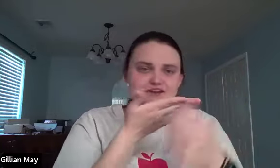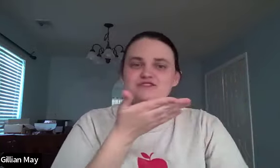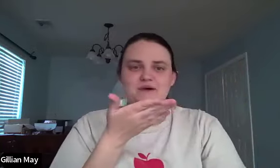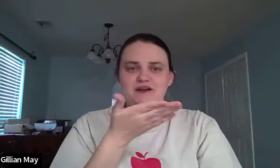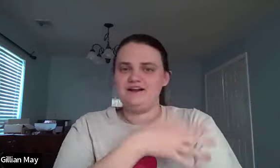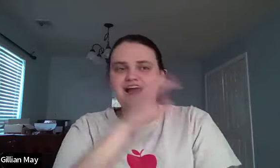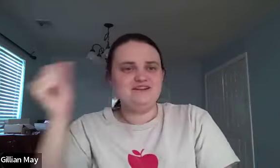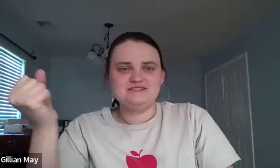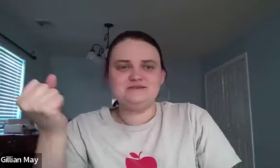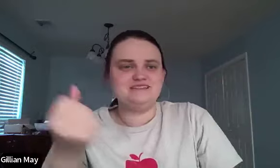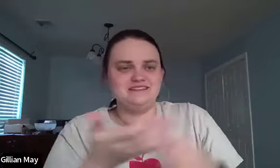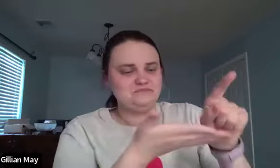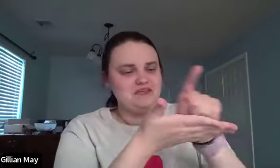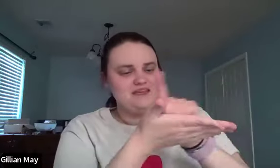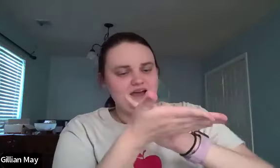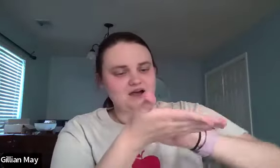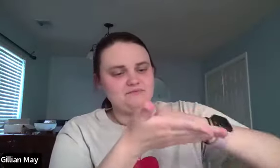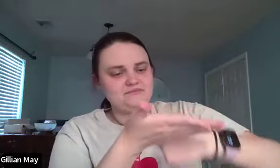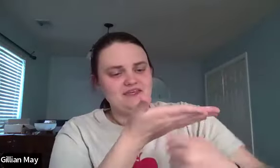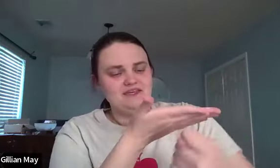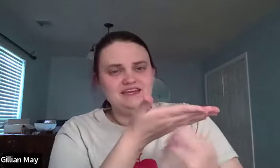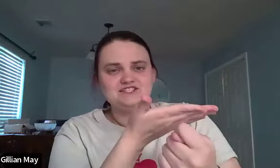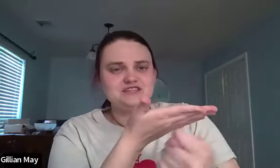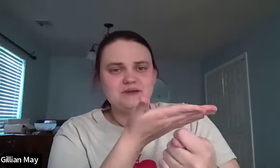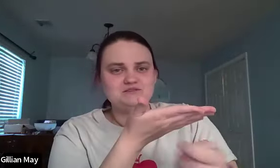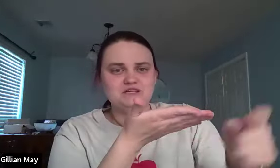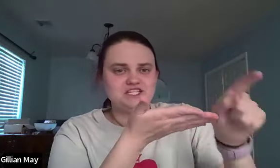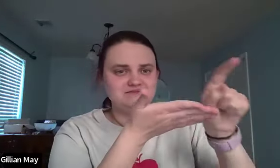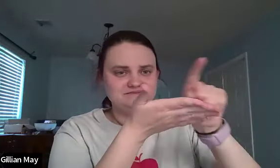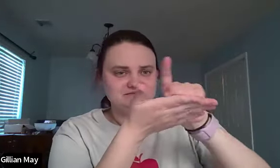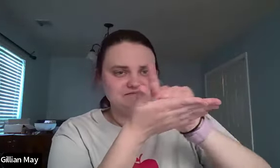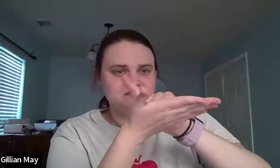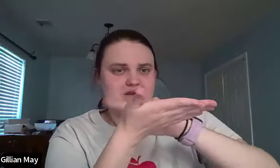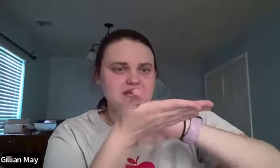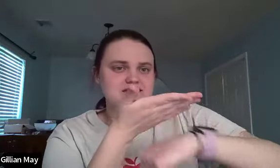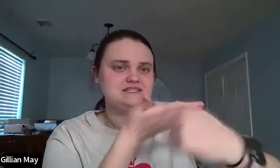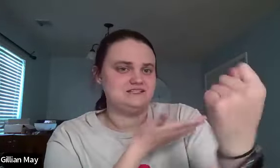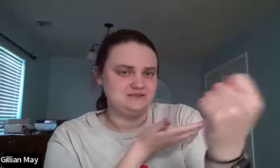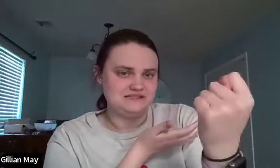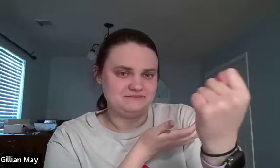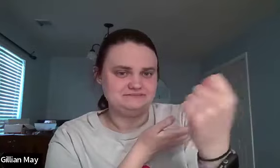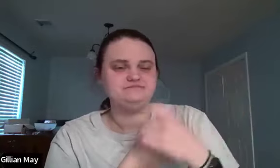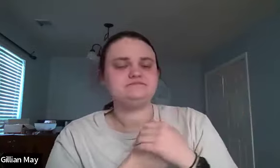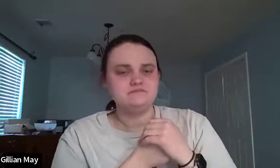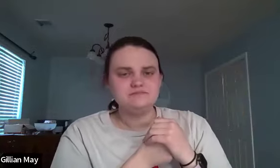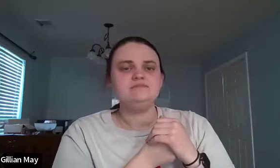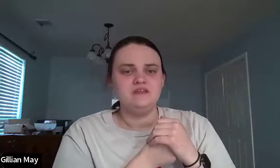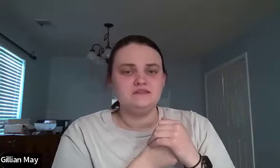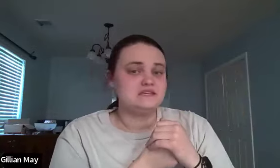know this by heart. I know it so easily. It's just that pace will get you. So next Tuesday. That's the